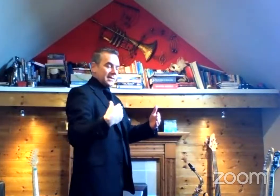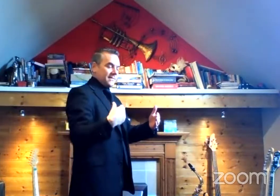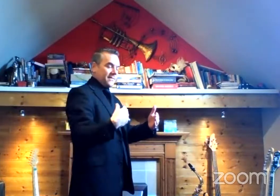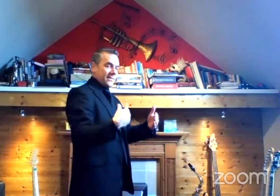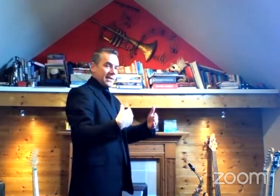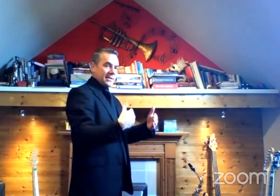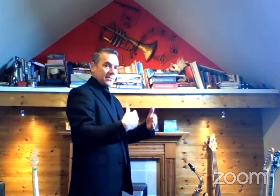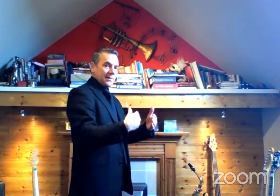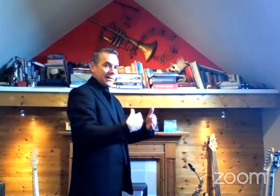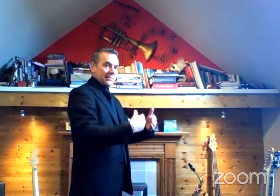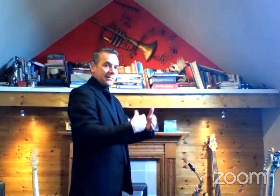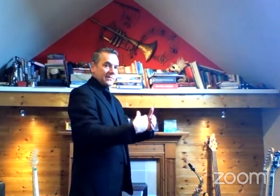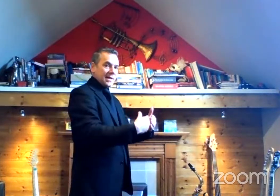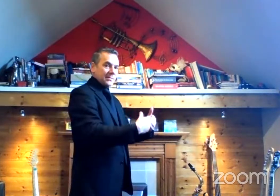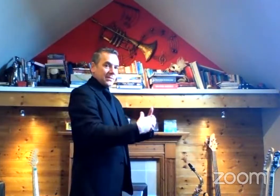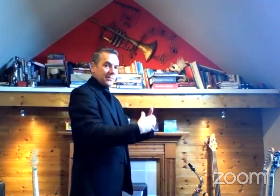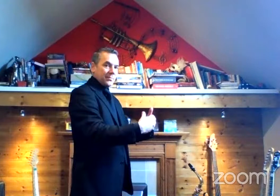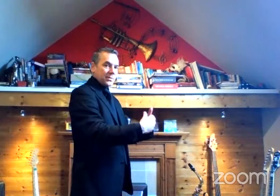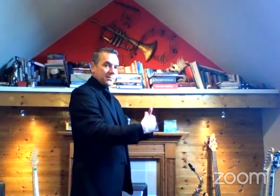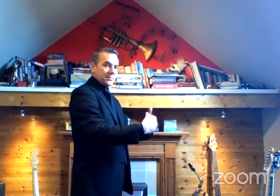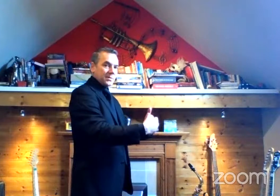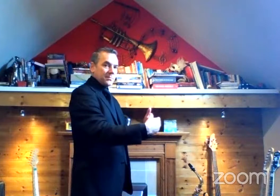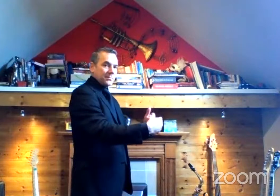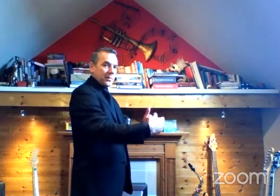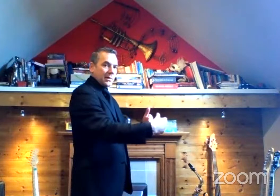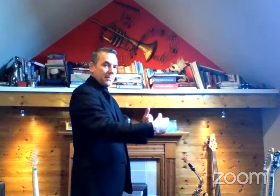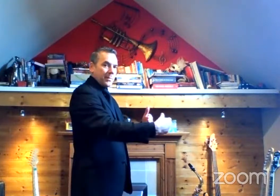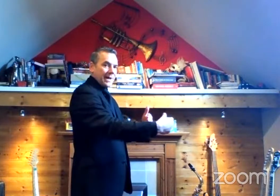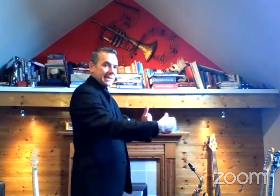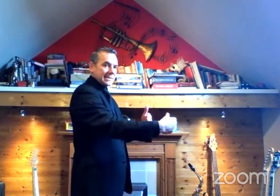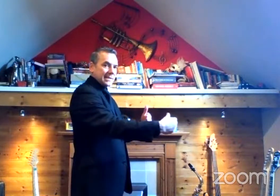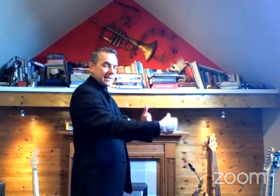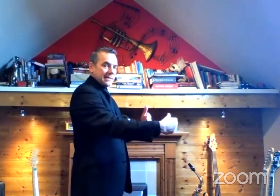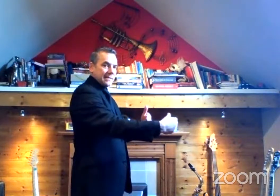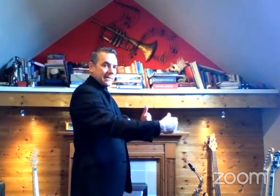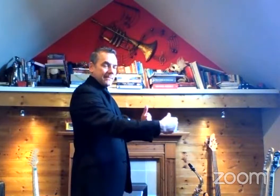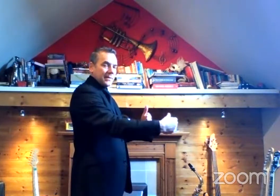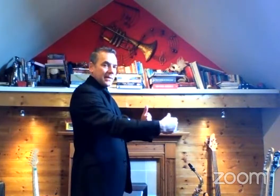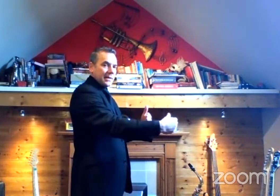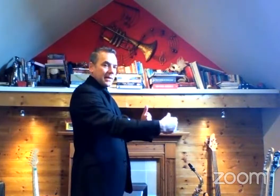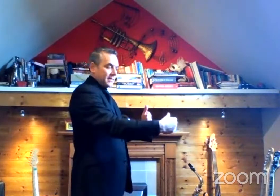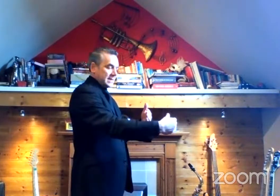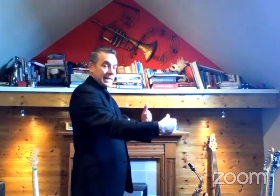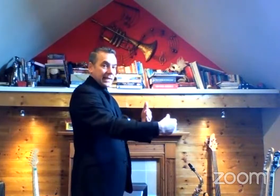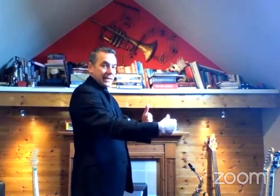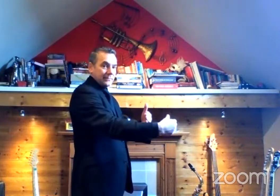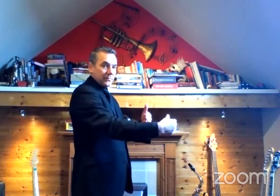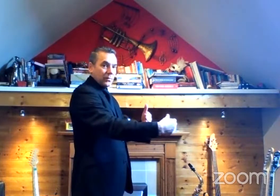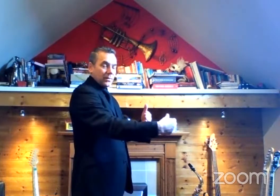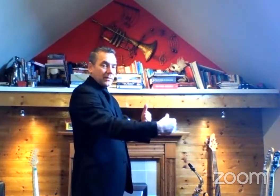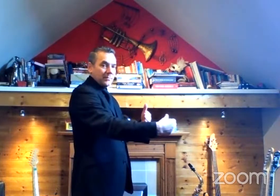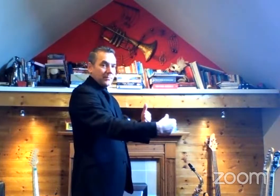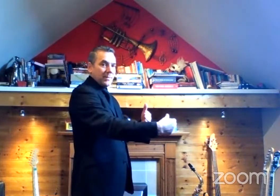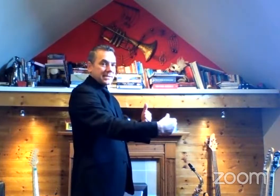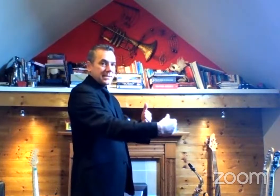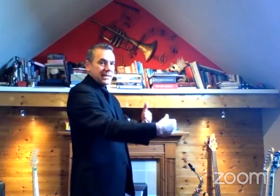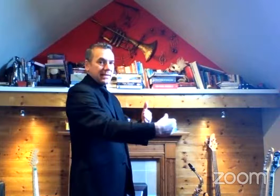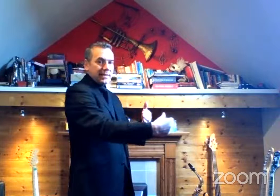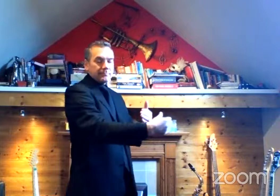as friends we're out of time. So then push, just poke it past the deadline. We're going to miss the deadline.